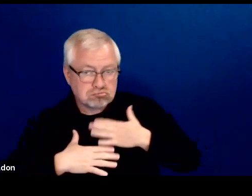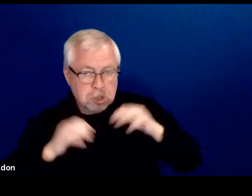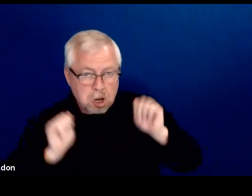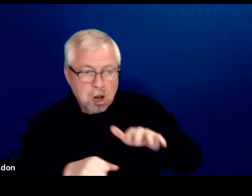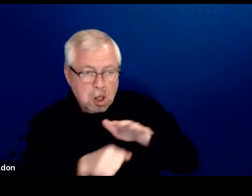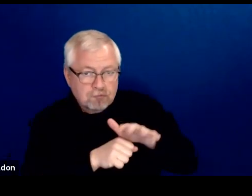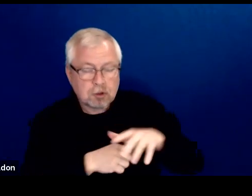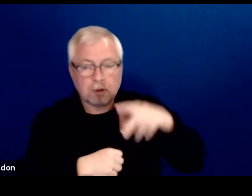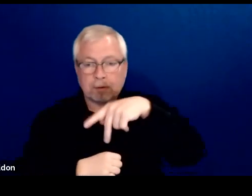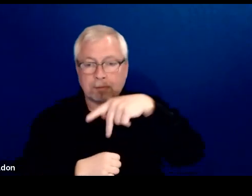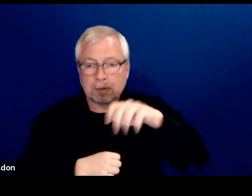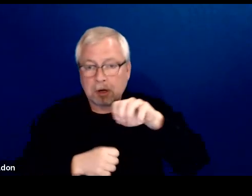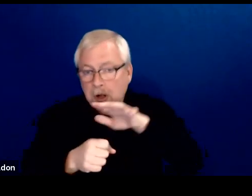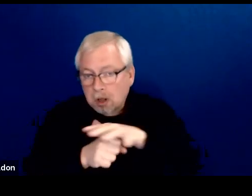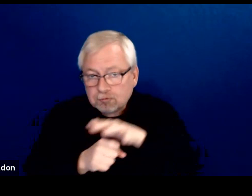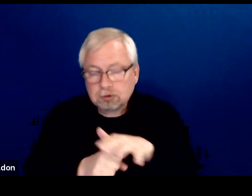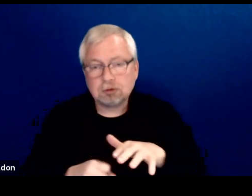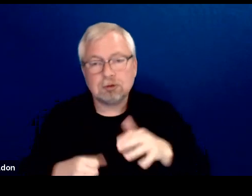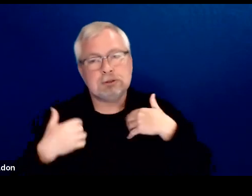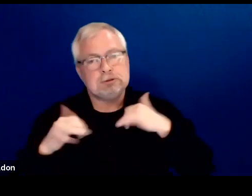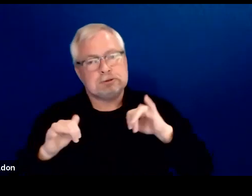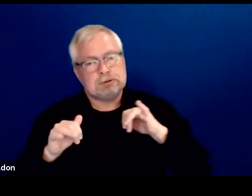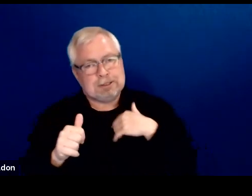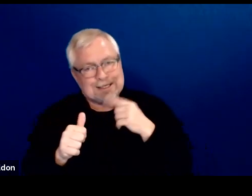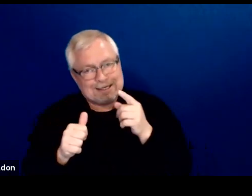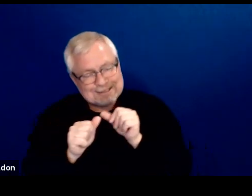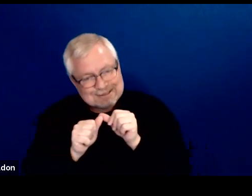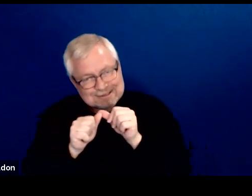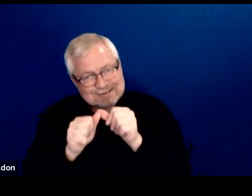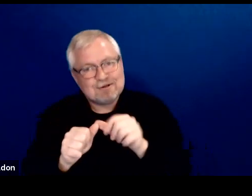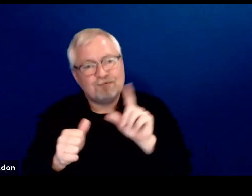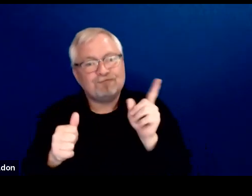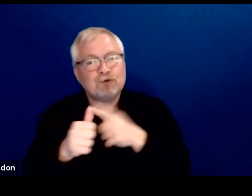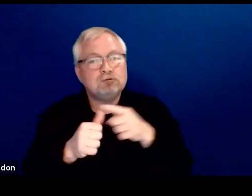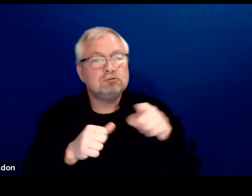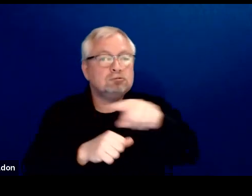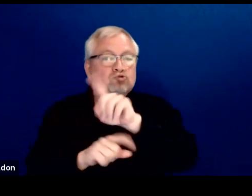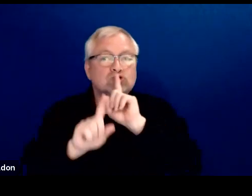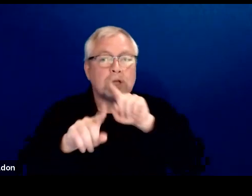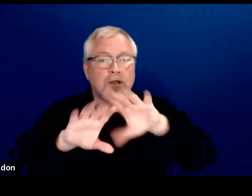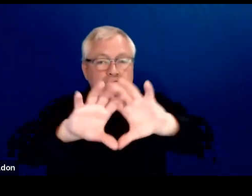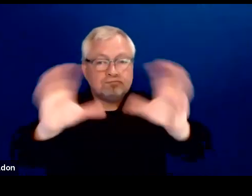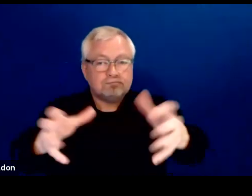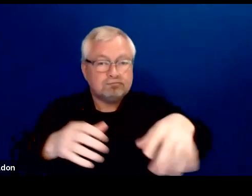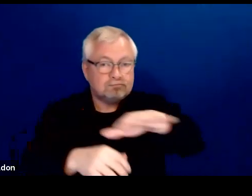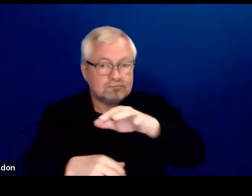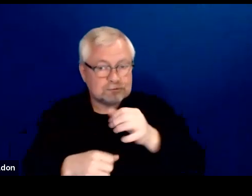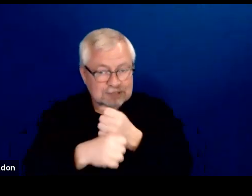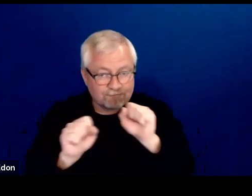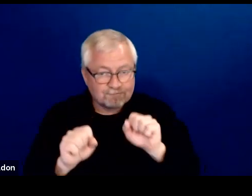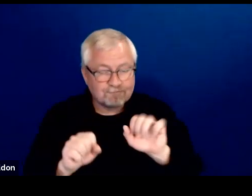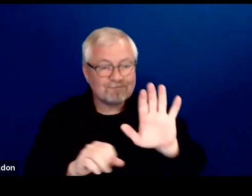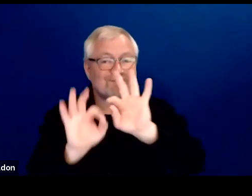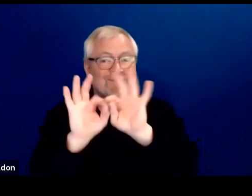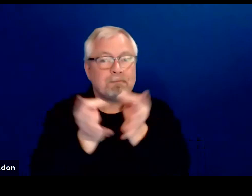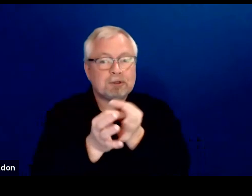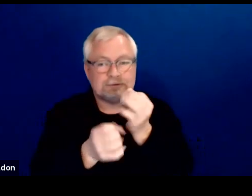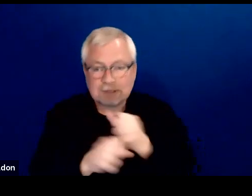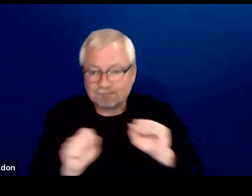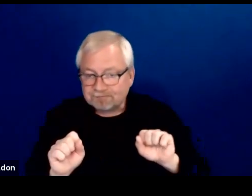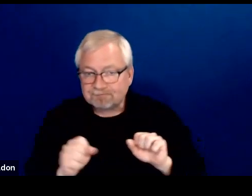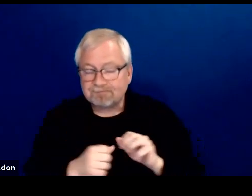families taken care of. But again, I would caution you, if you looked at the slide, it could all go sideways very quickly if we don't